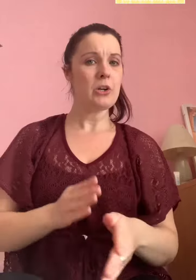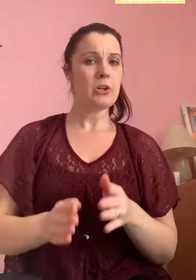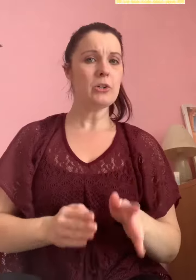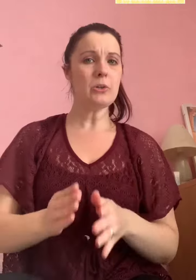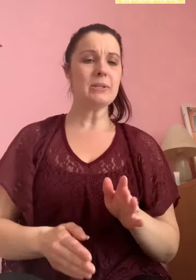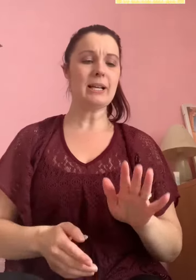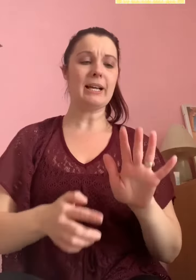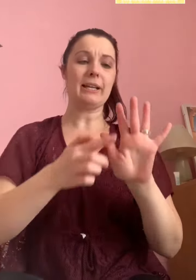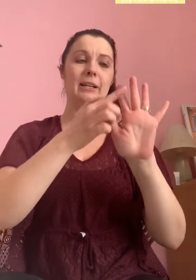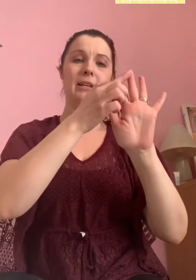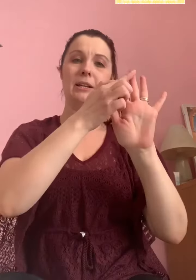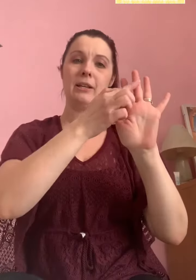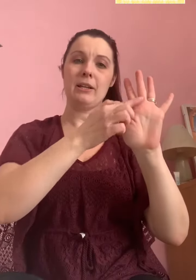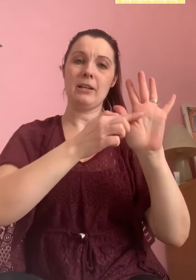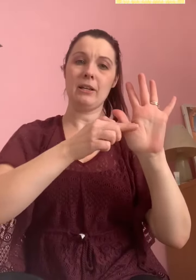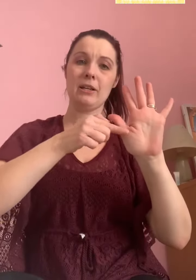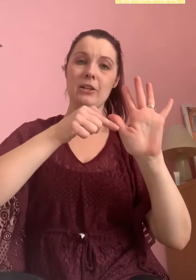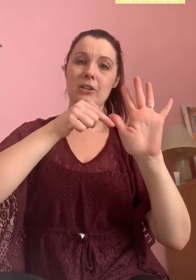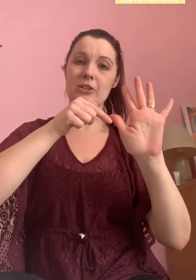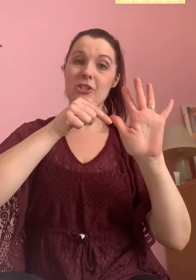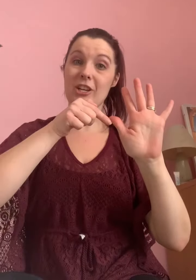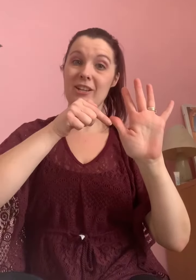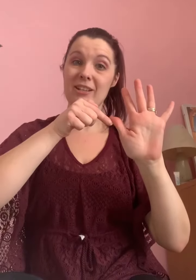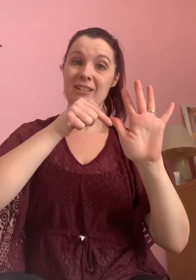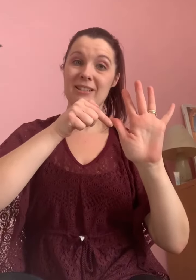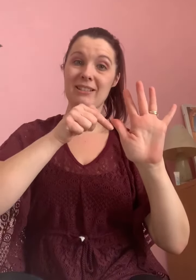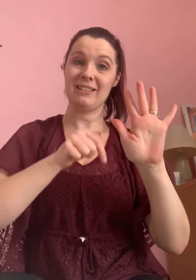juice. U sign. J.